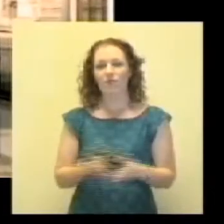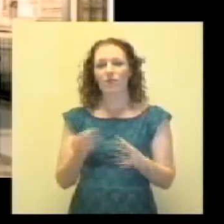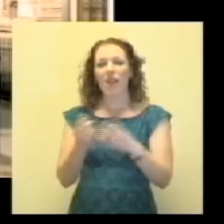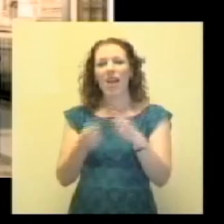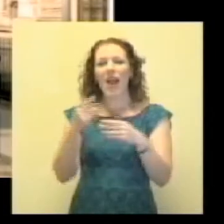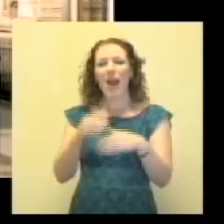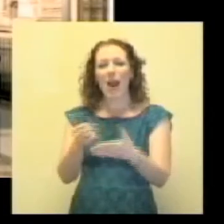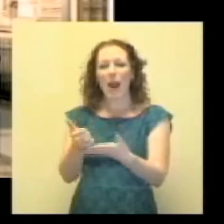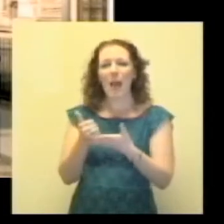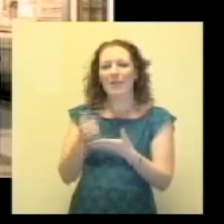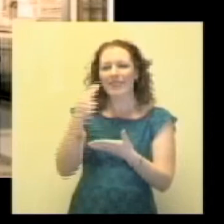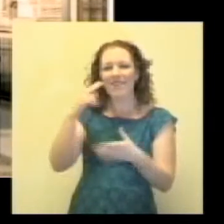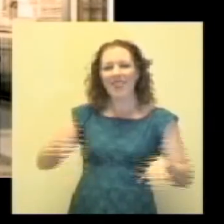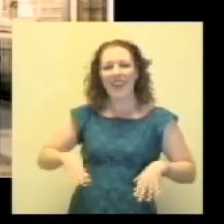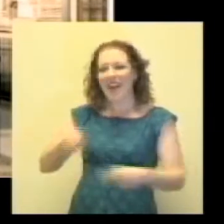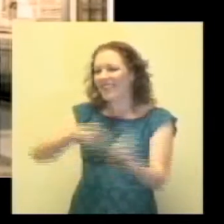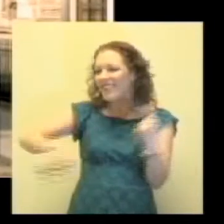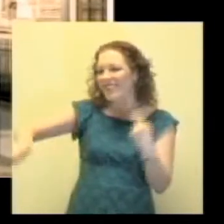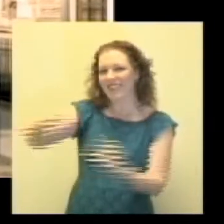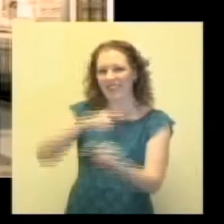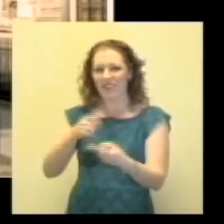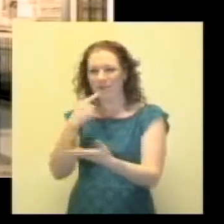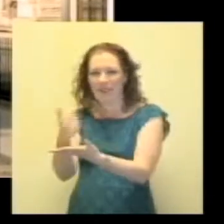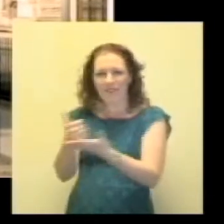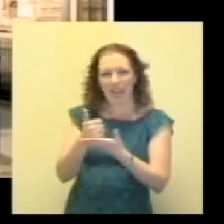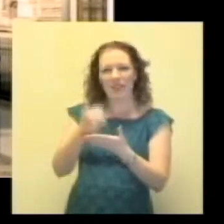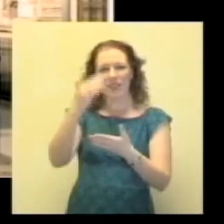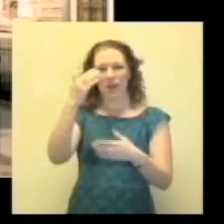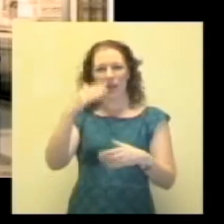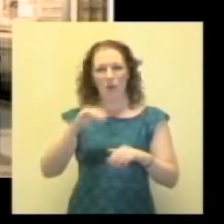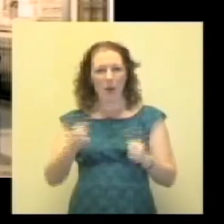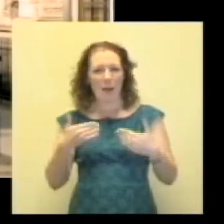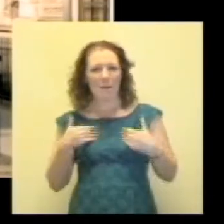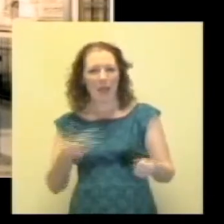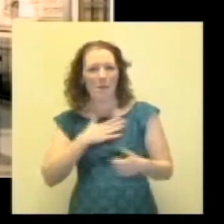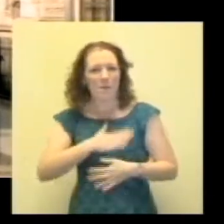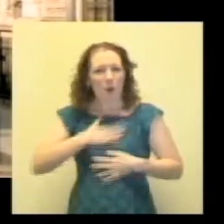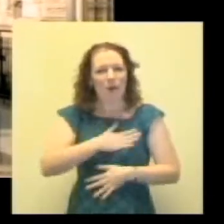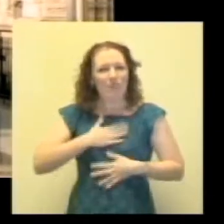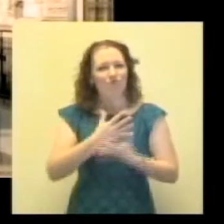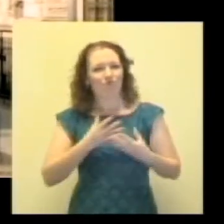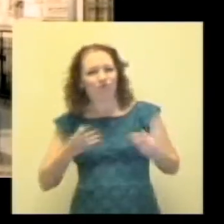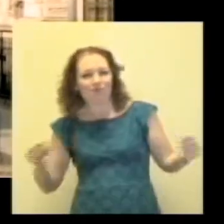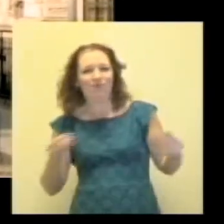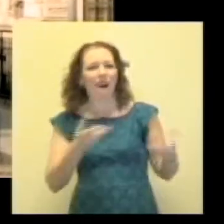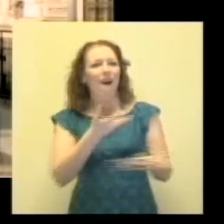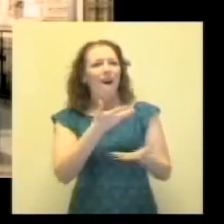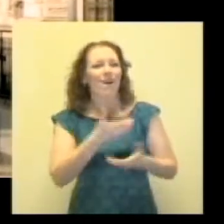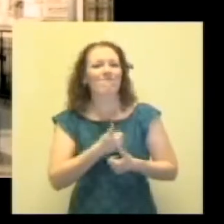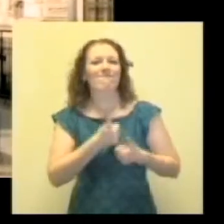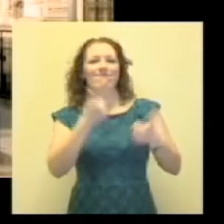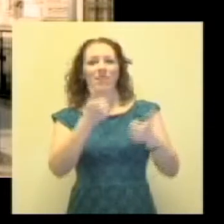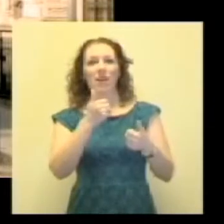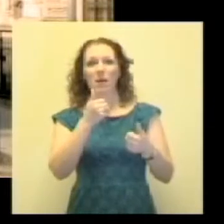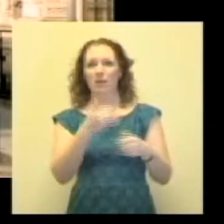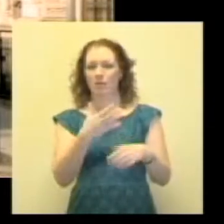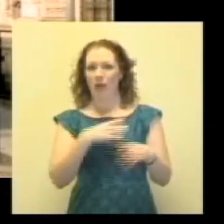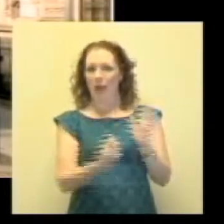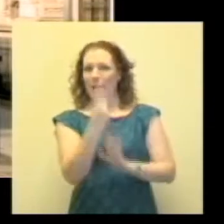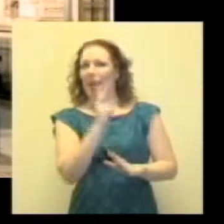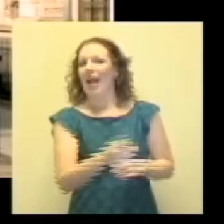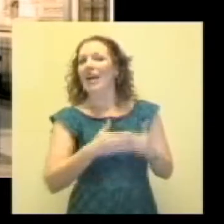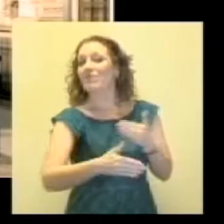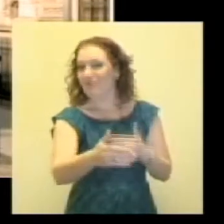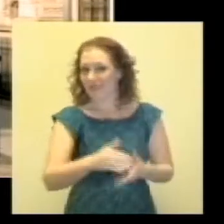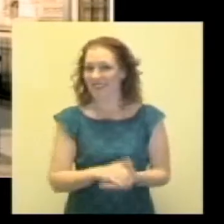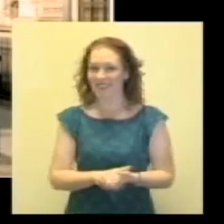With the help from the other young deaf children, we can offer advice to improve your healthy, good emotional well-being to make